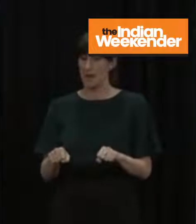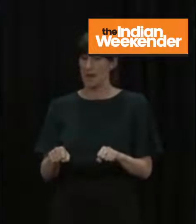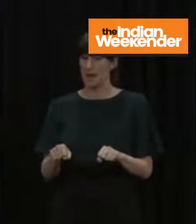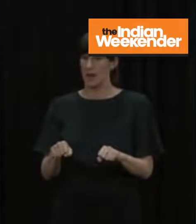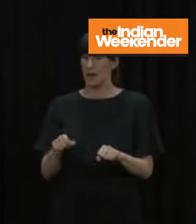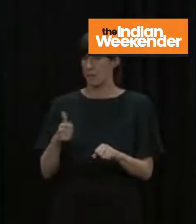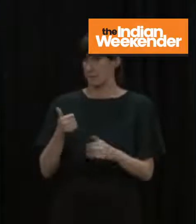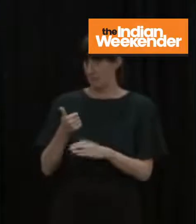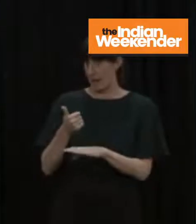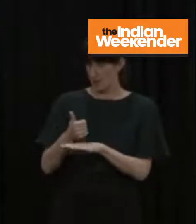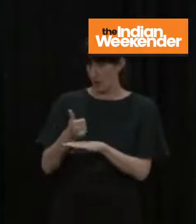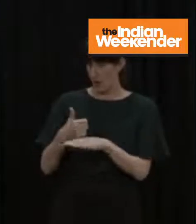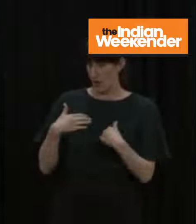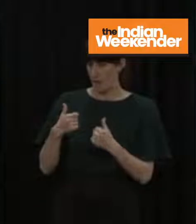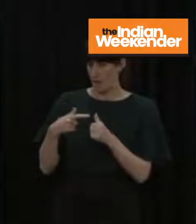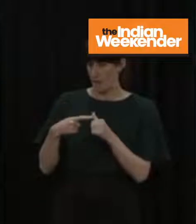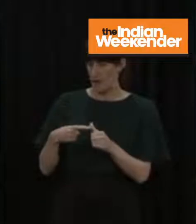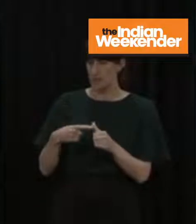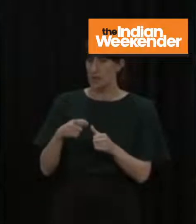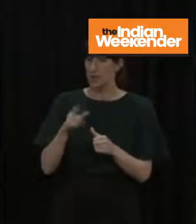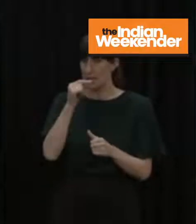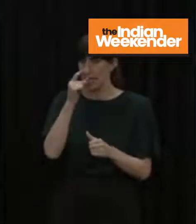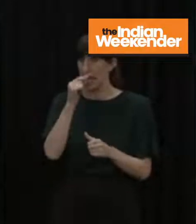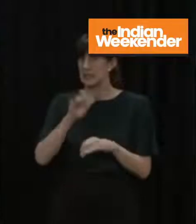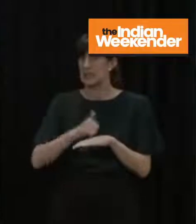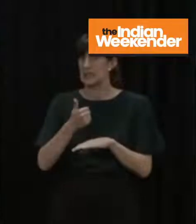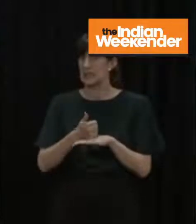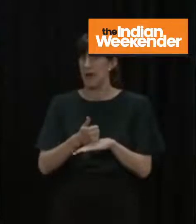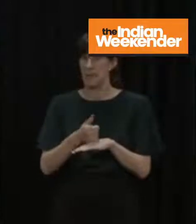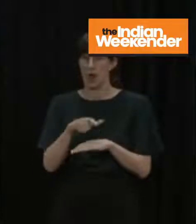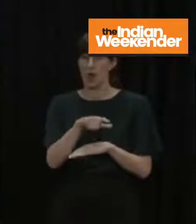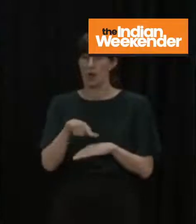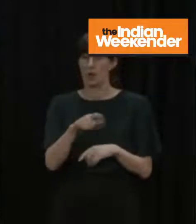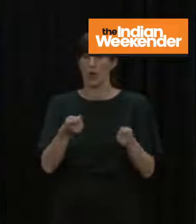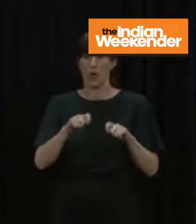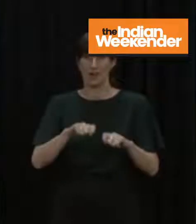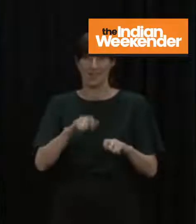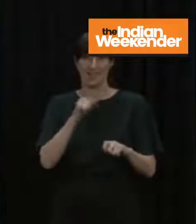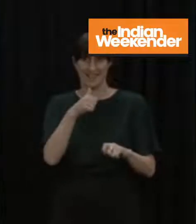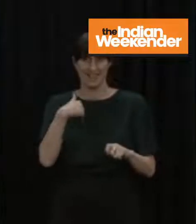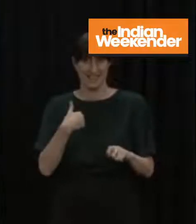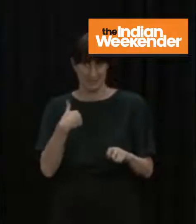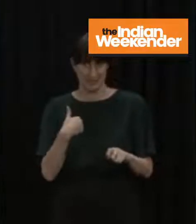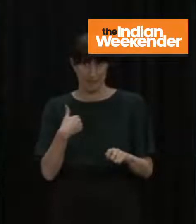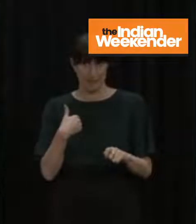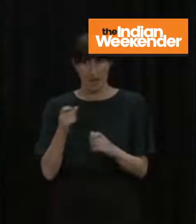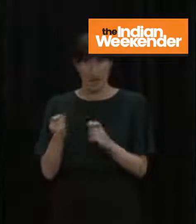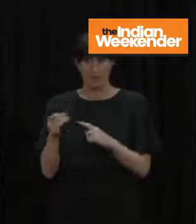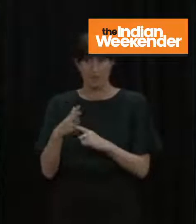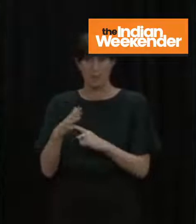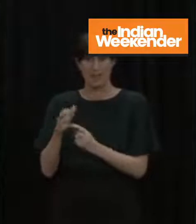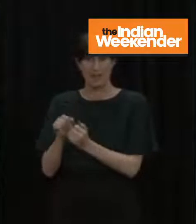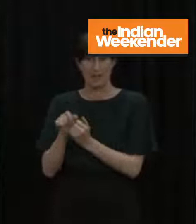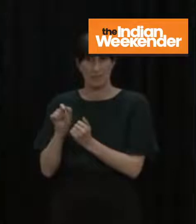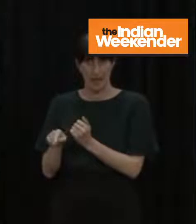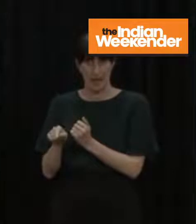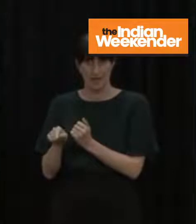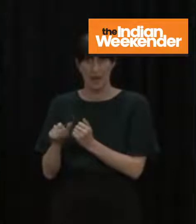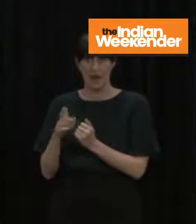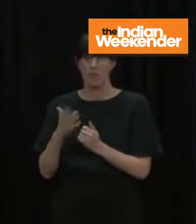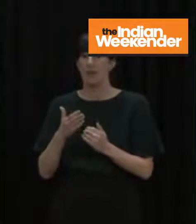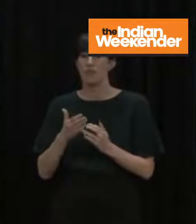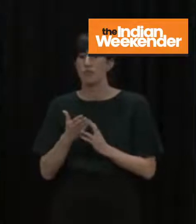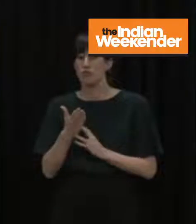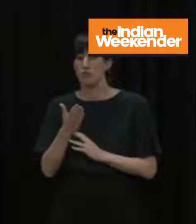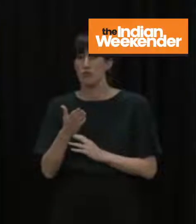health advice, to put in place local lockdowns. It is important that we have that system in place, but equally throughout this pandemic we've tried to